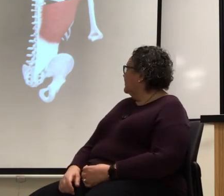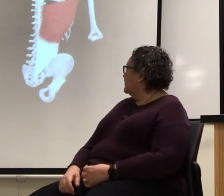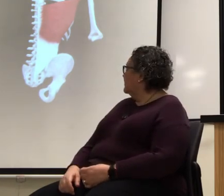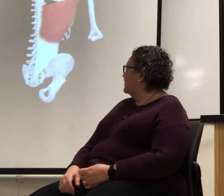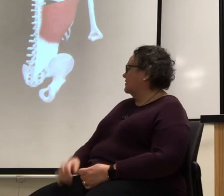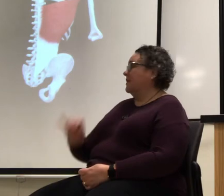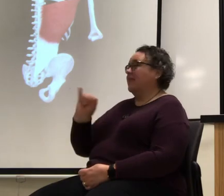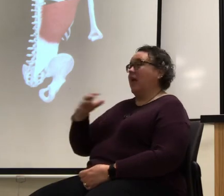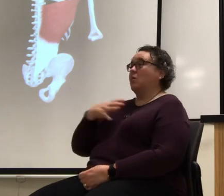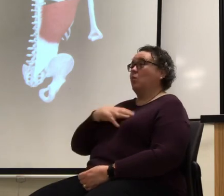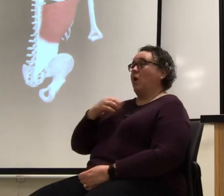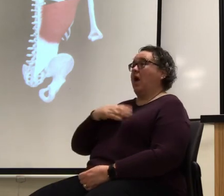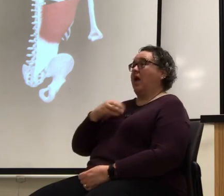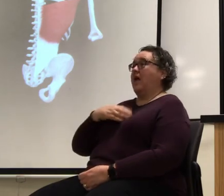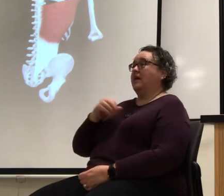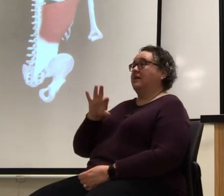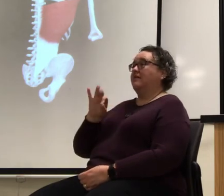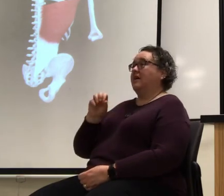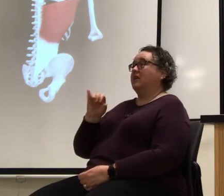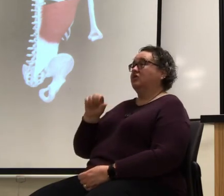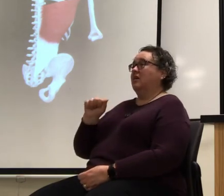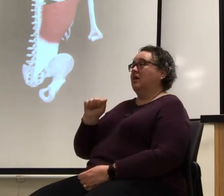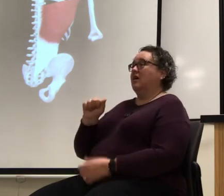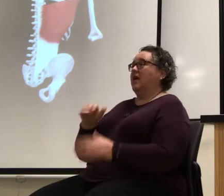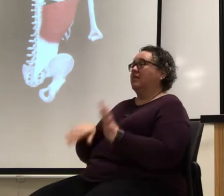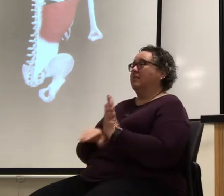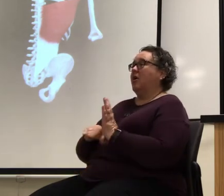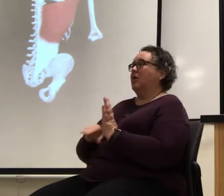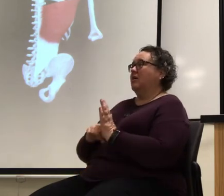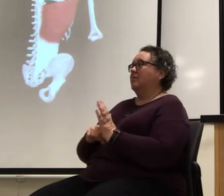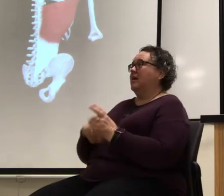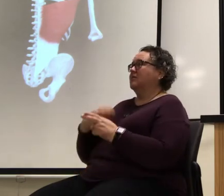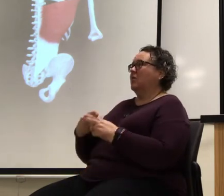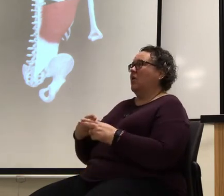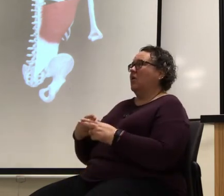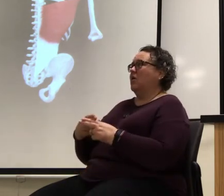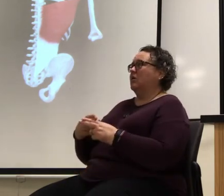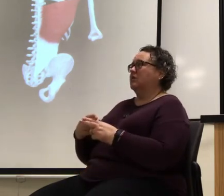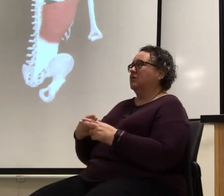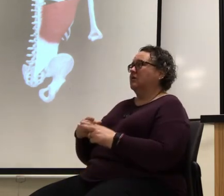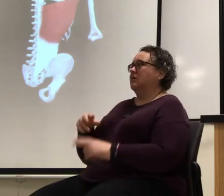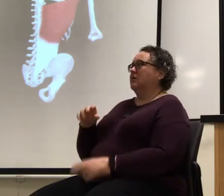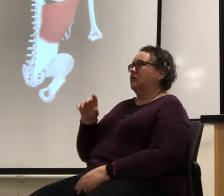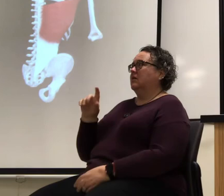That white fascia on the bottom is called the thoracolumbar fascia.